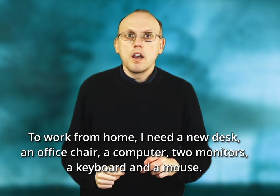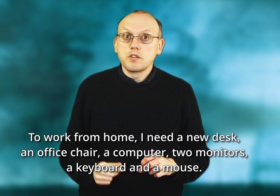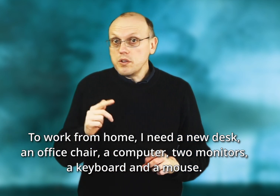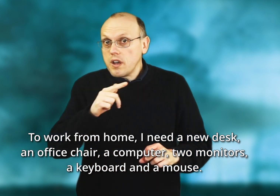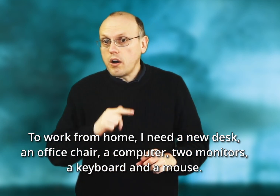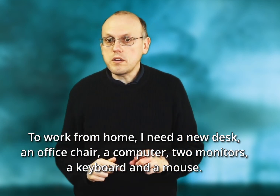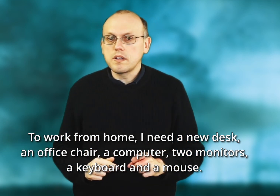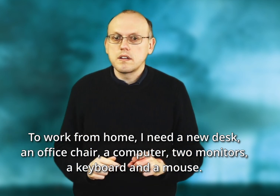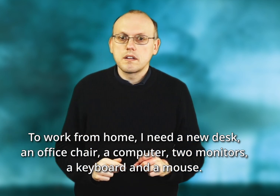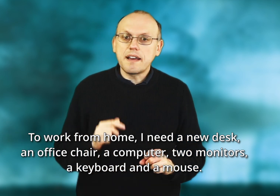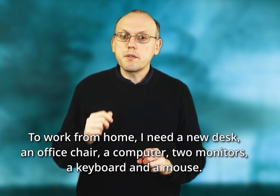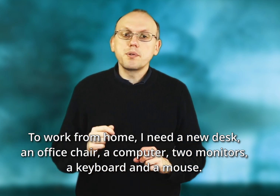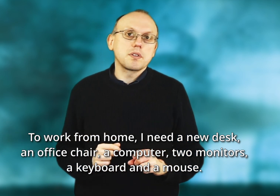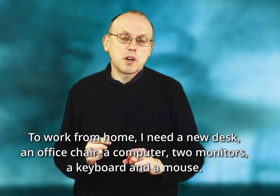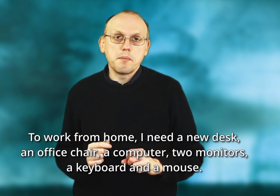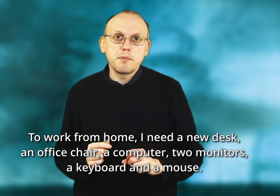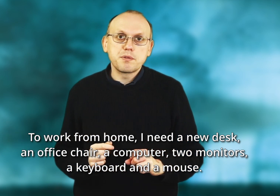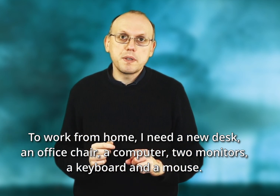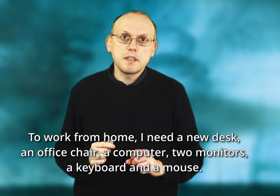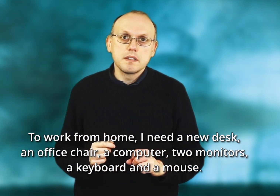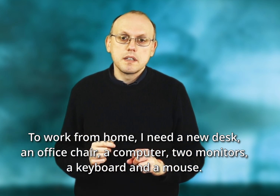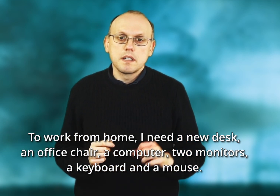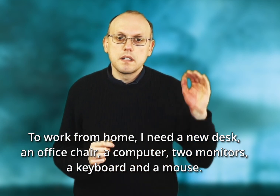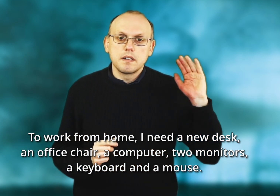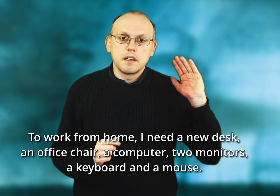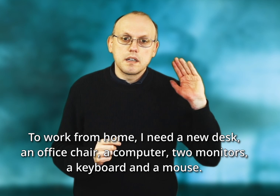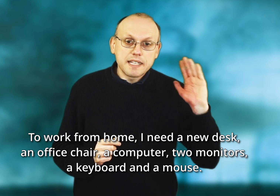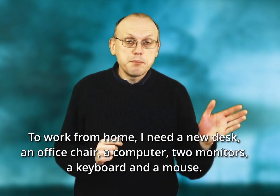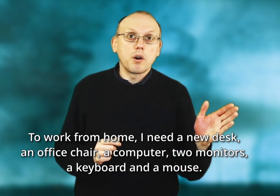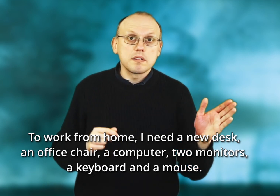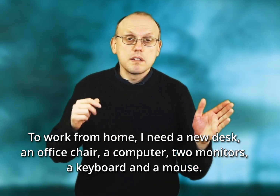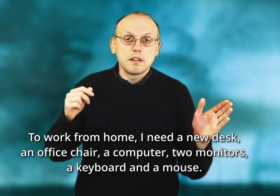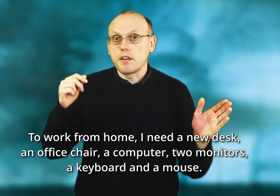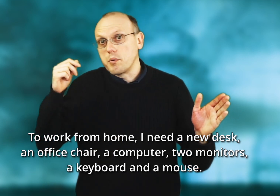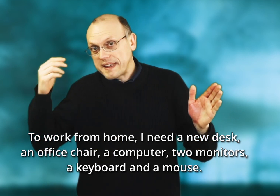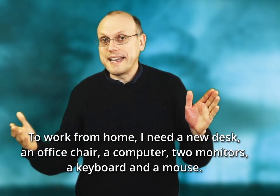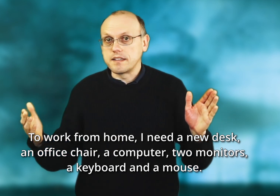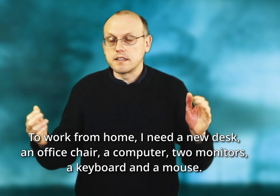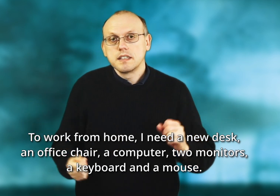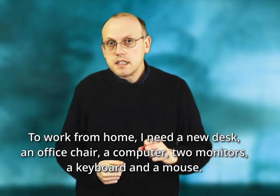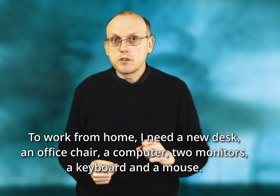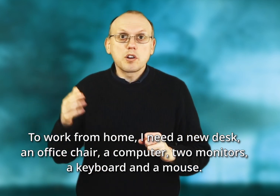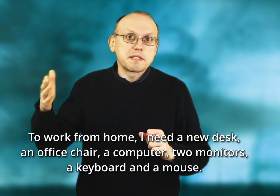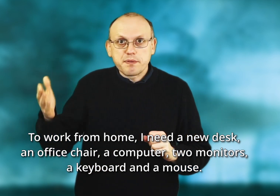Do not even put a comma between keyboard and the word and. No commas before